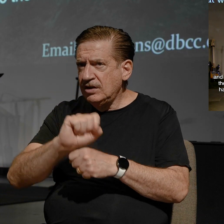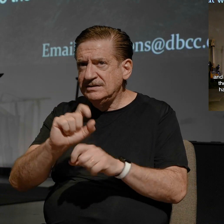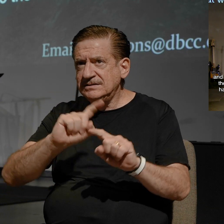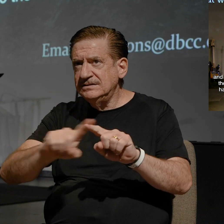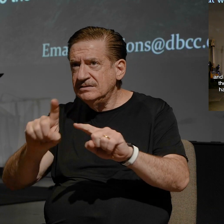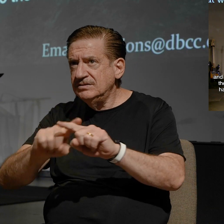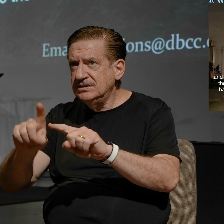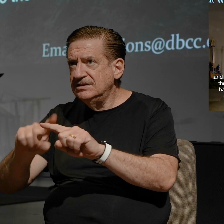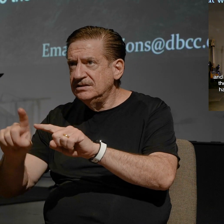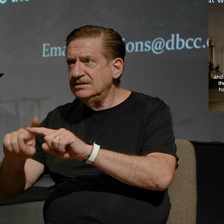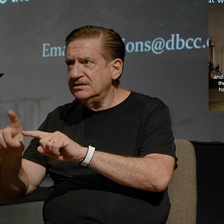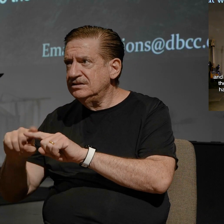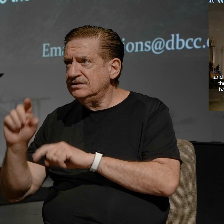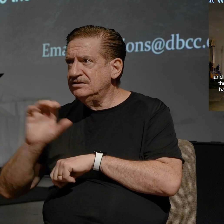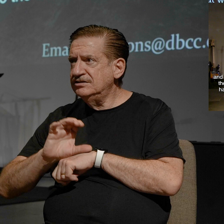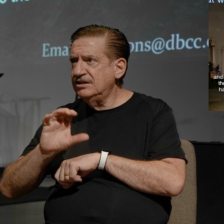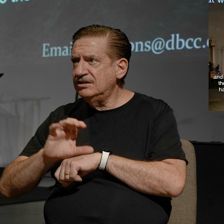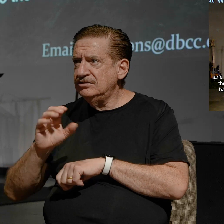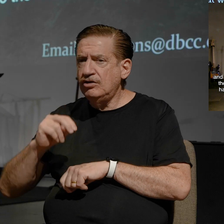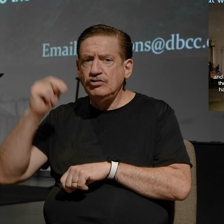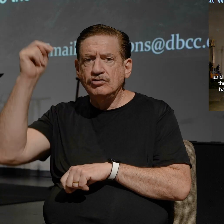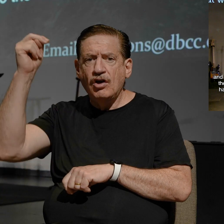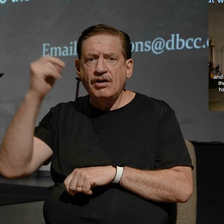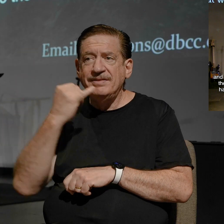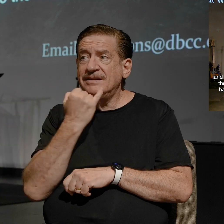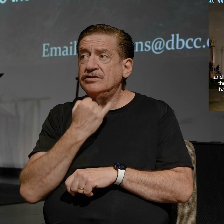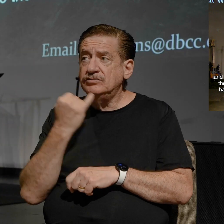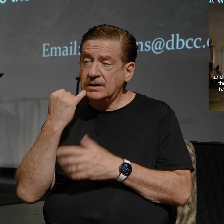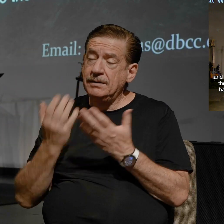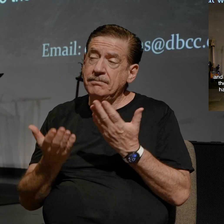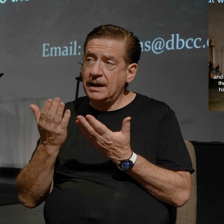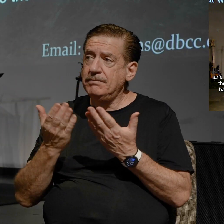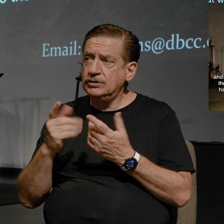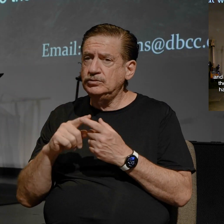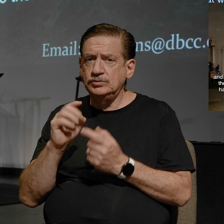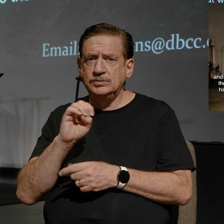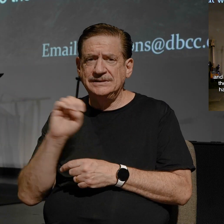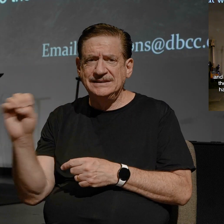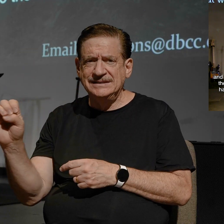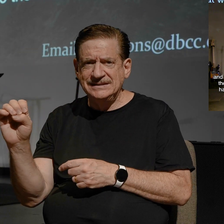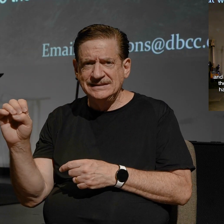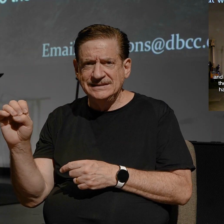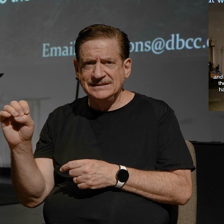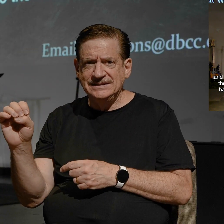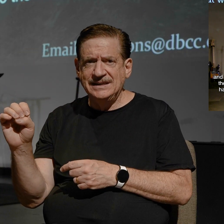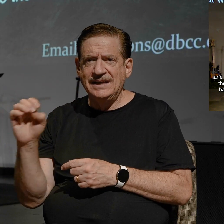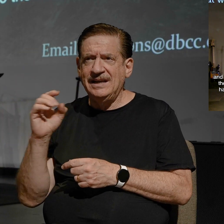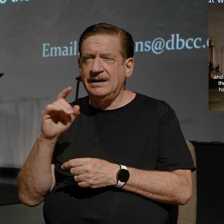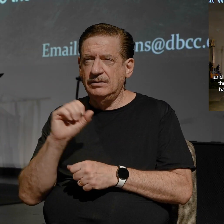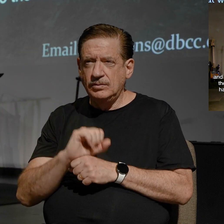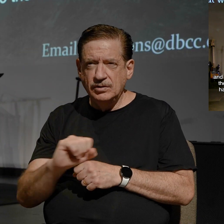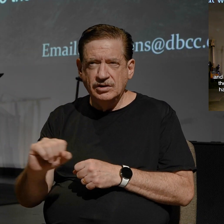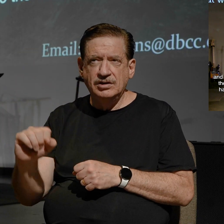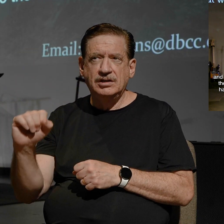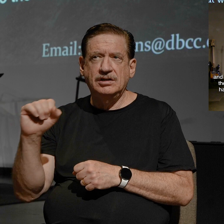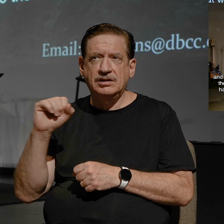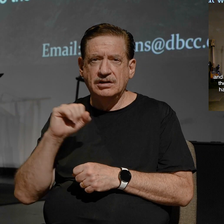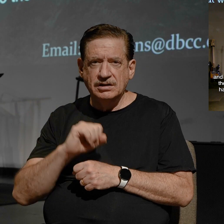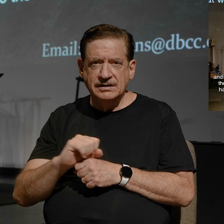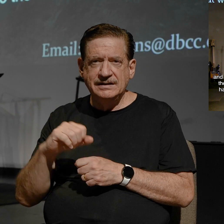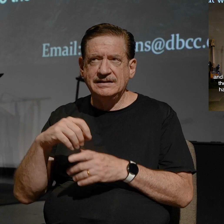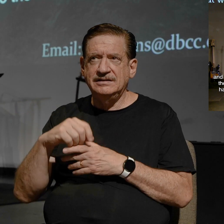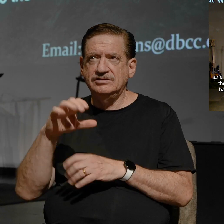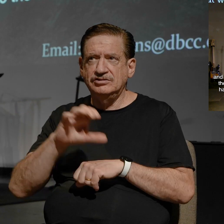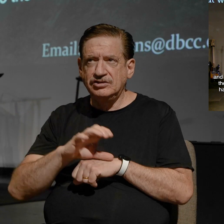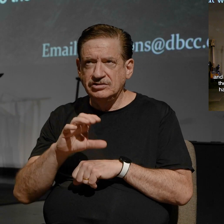churches in northern Israel and even maybe even to the east, and just toils away working in churches,